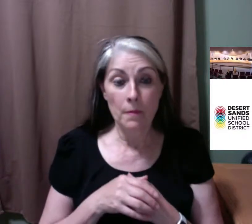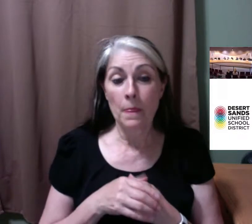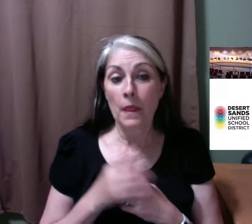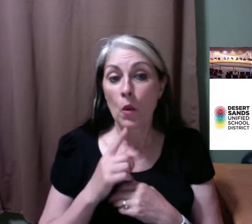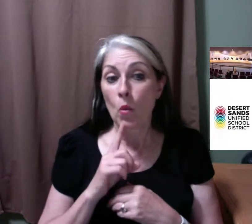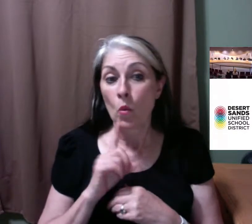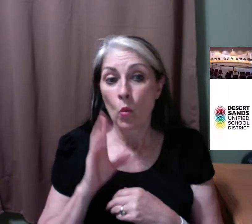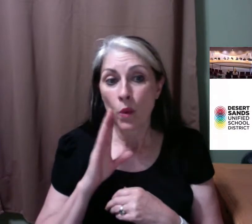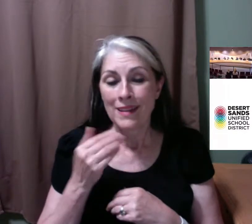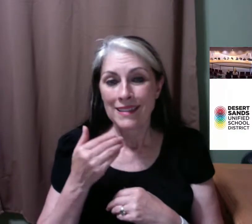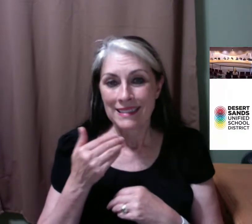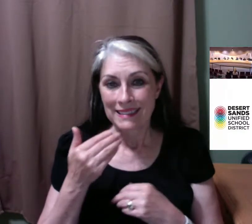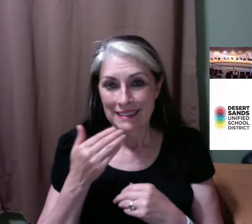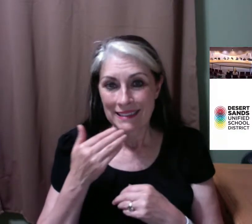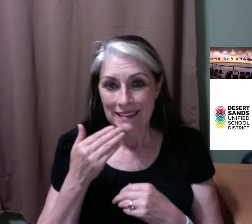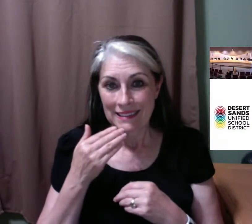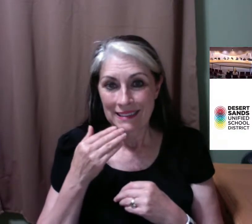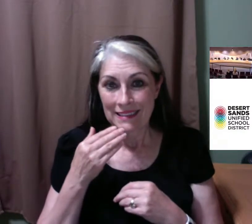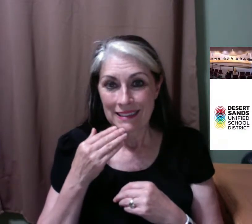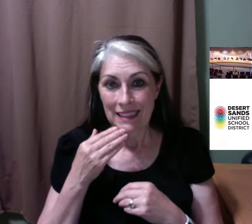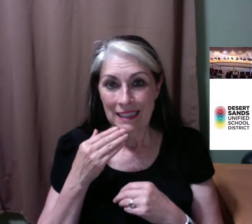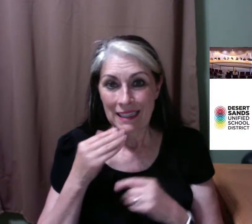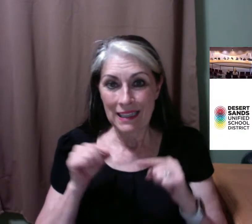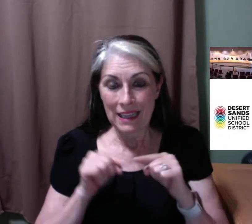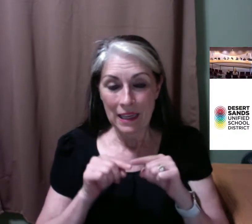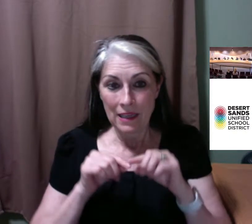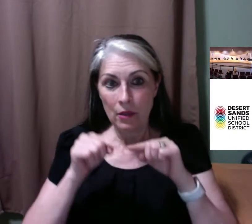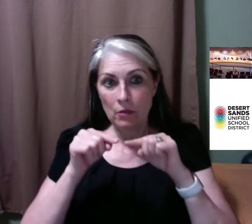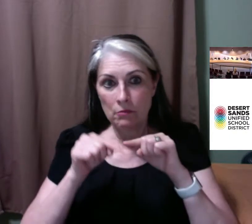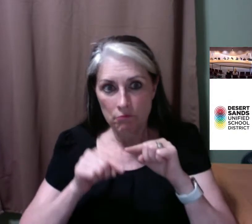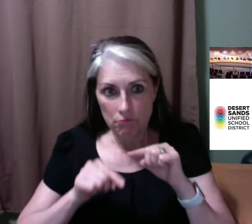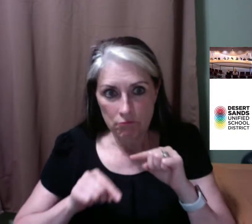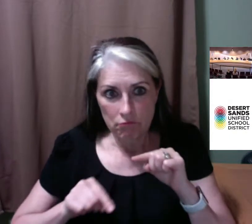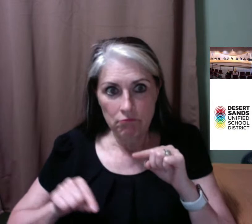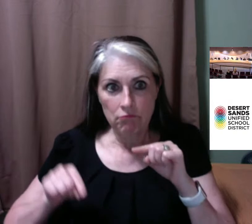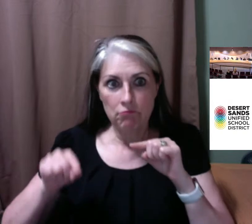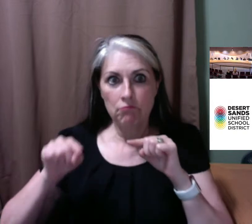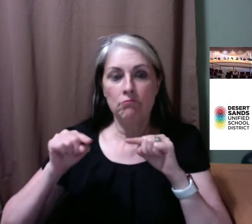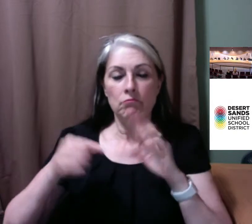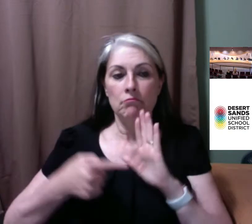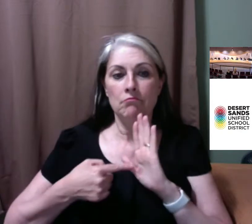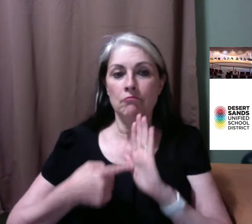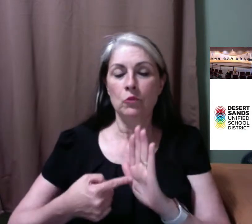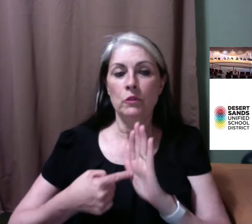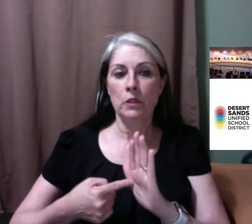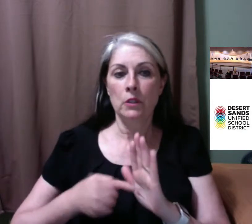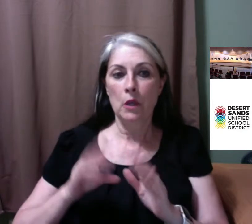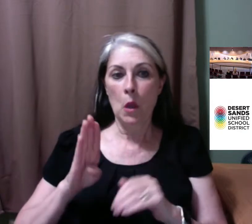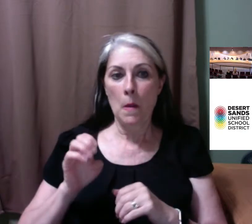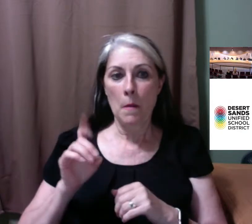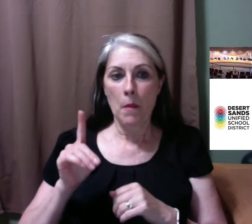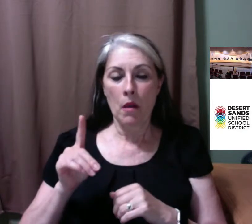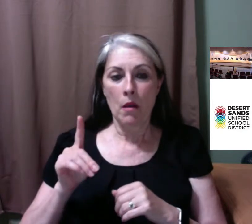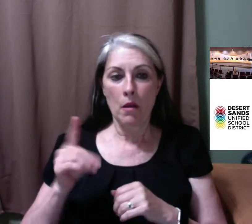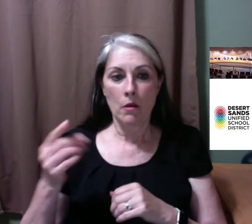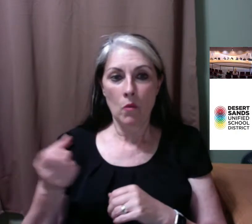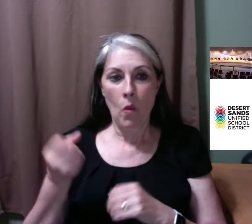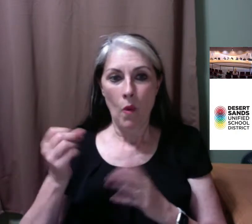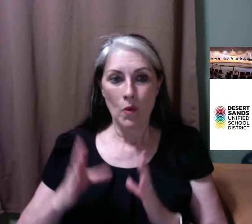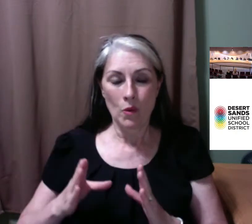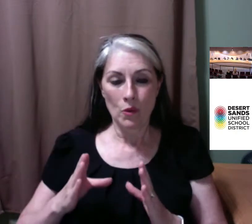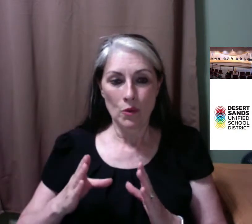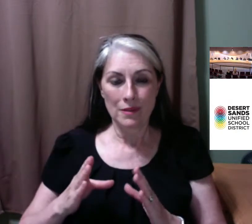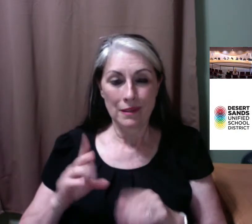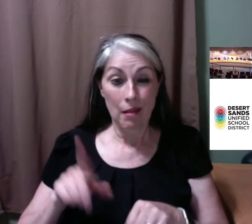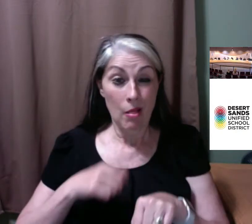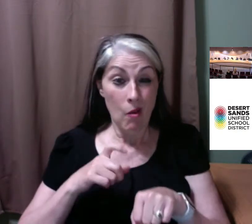an inverted yield curve is unusual. It reflects bondholders' investors' expectation for a decline in